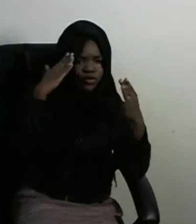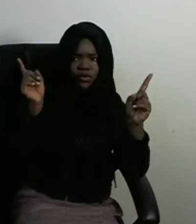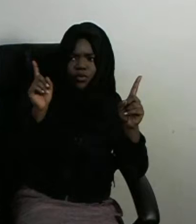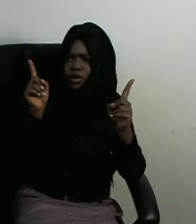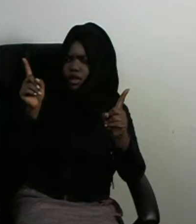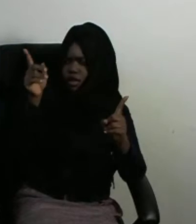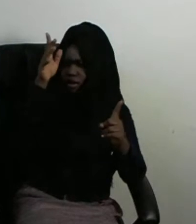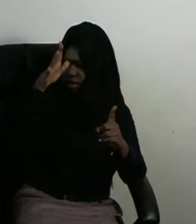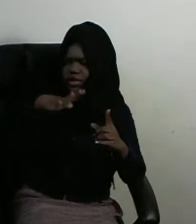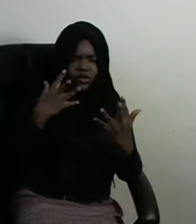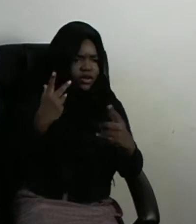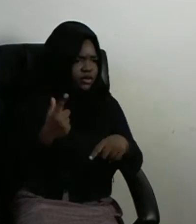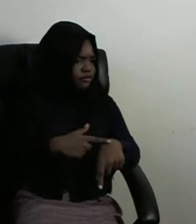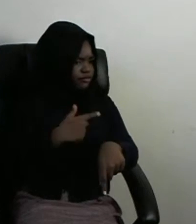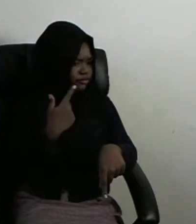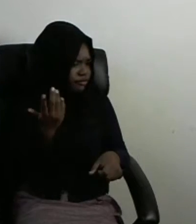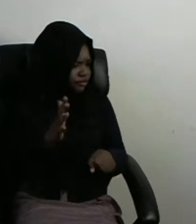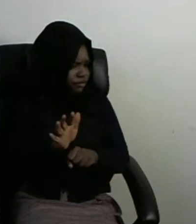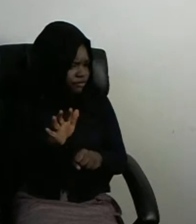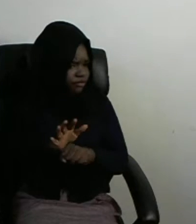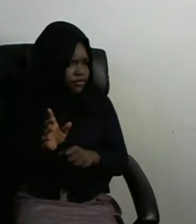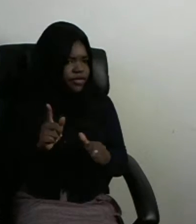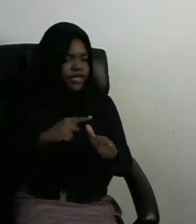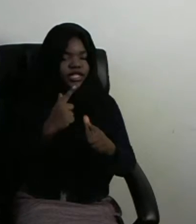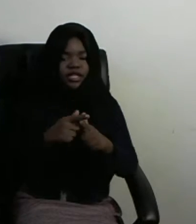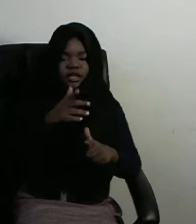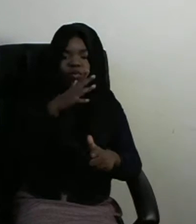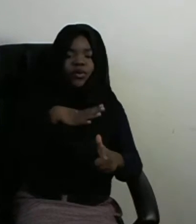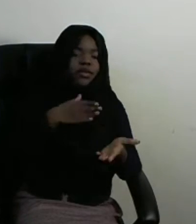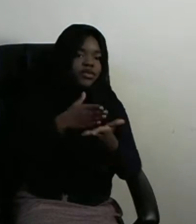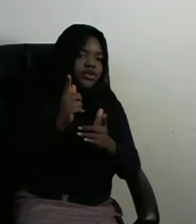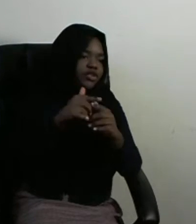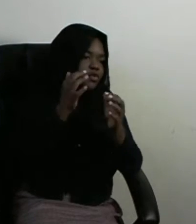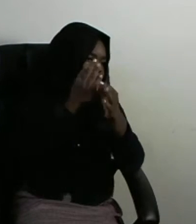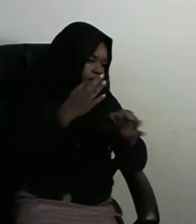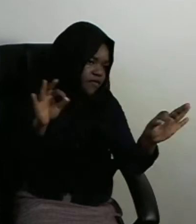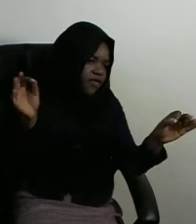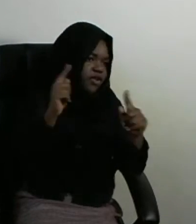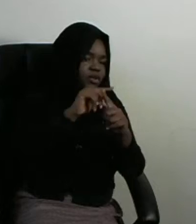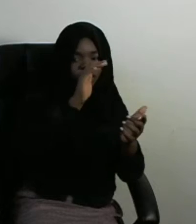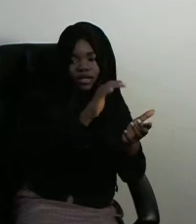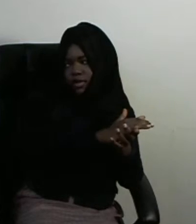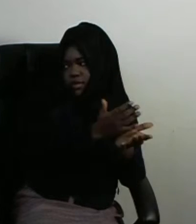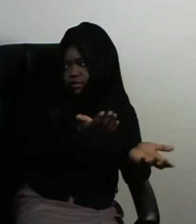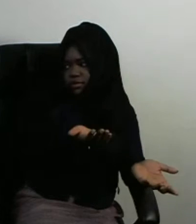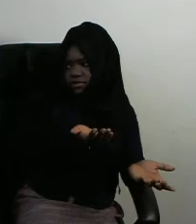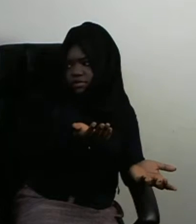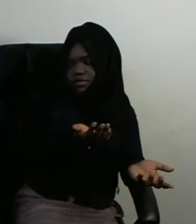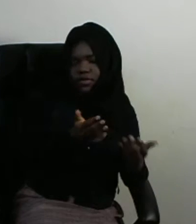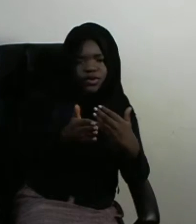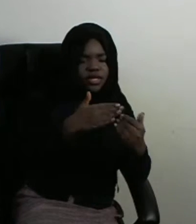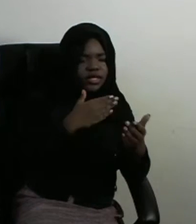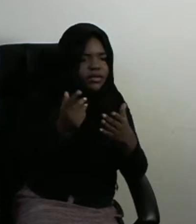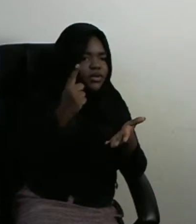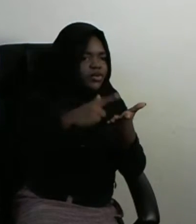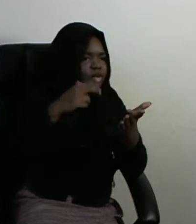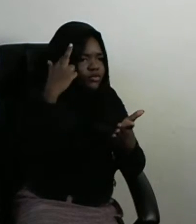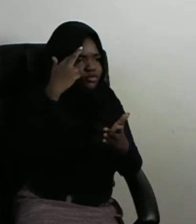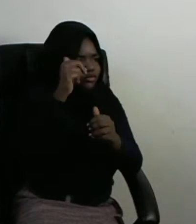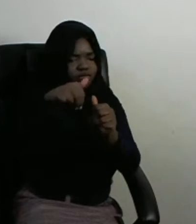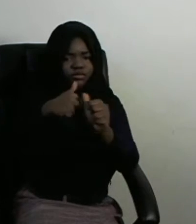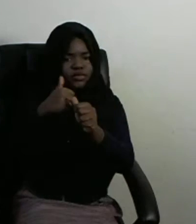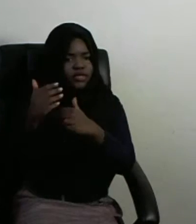is, and she waited long enough, then she has the right to be free to get married. So it doesn't matter what his reasons